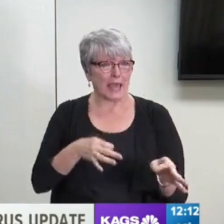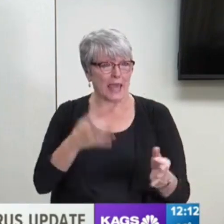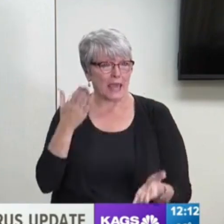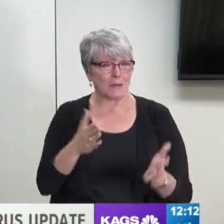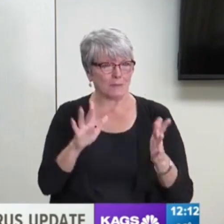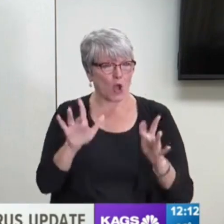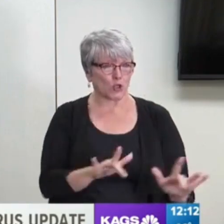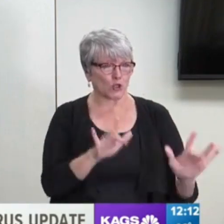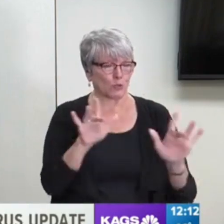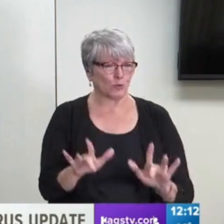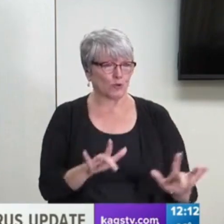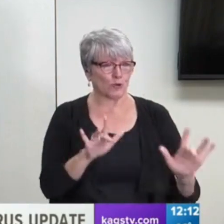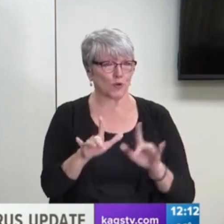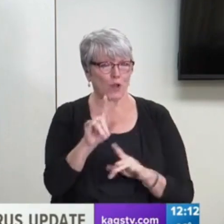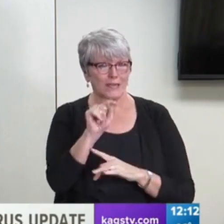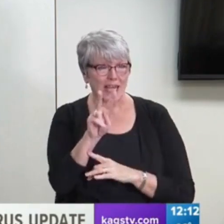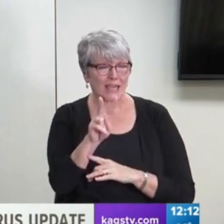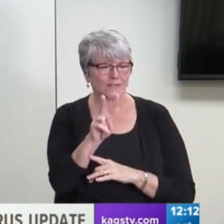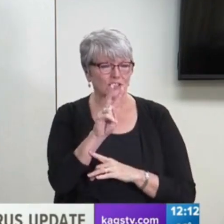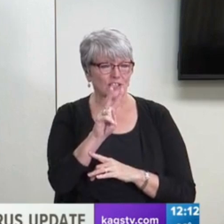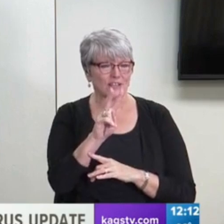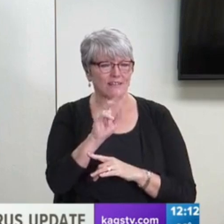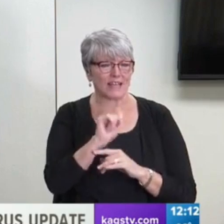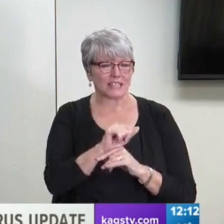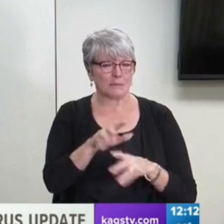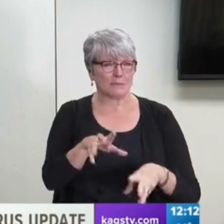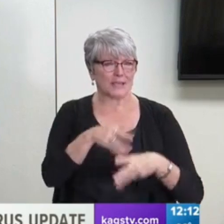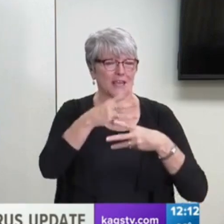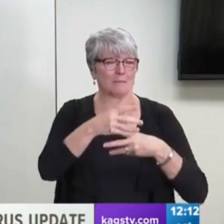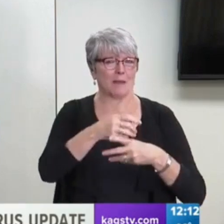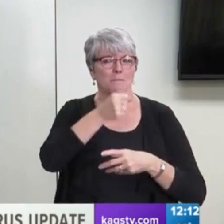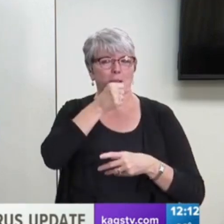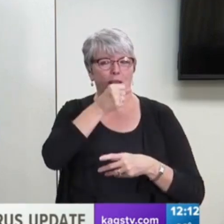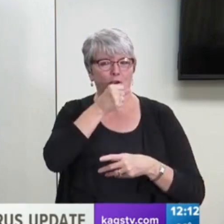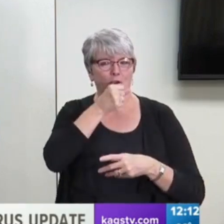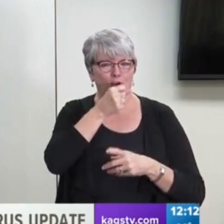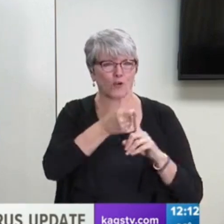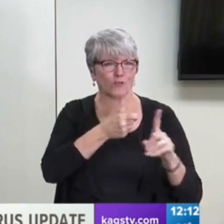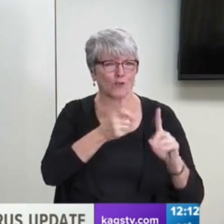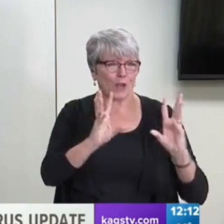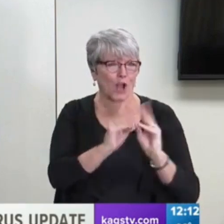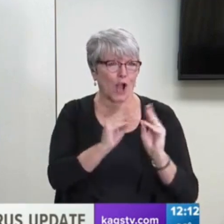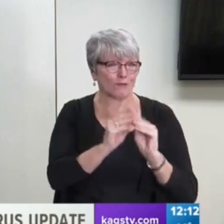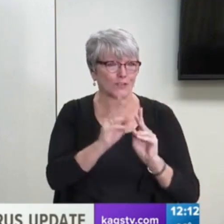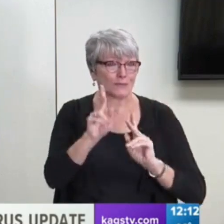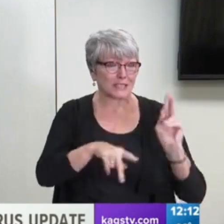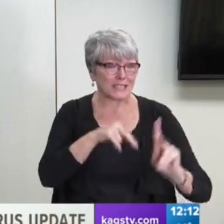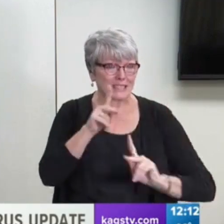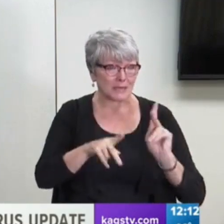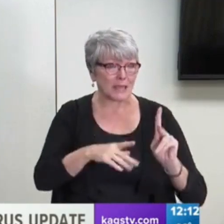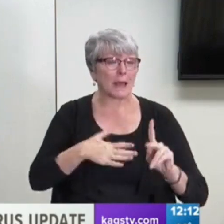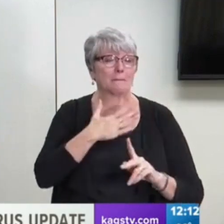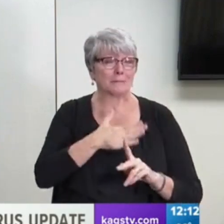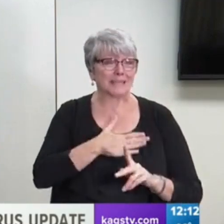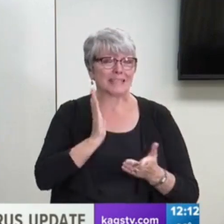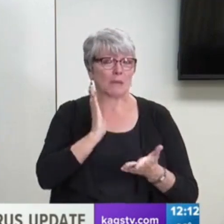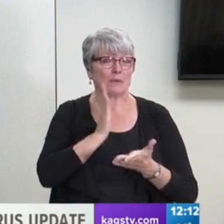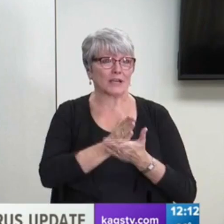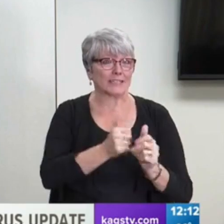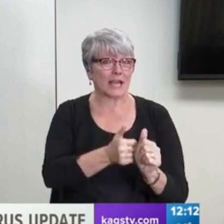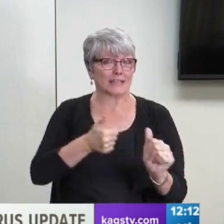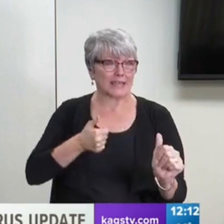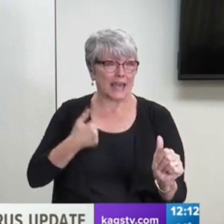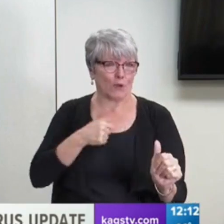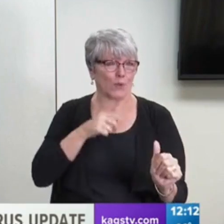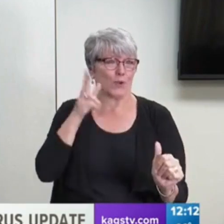on a computer or on television, that's being picked up by an open microphone from conference participants. I think that will cut the delay out that